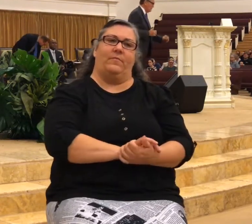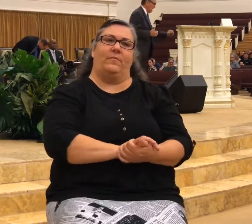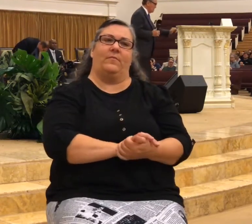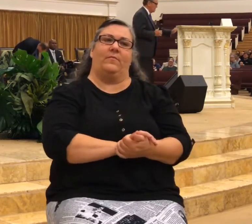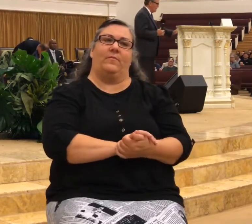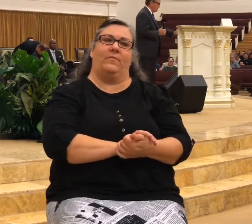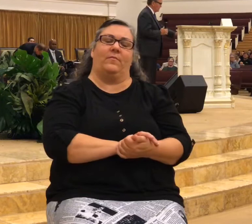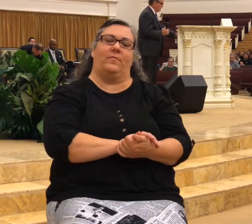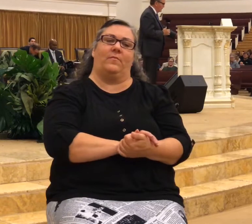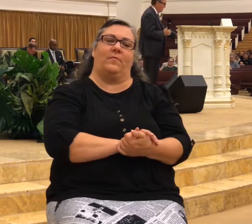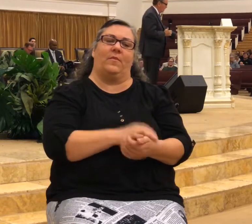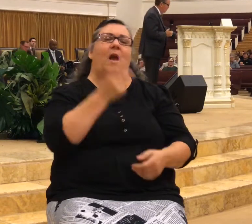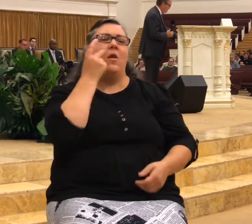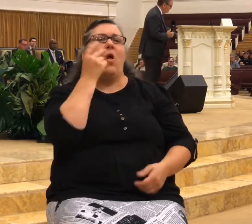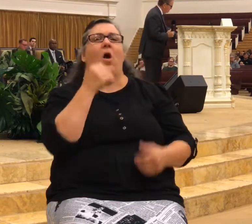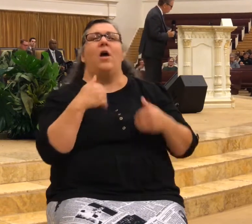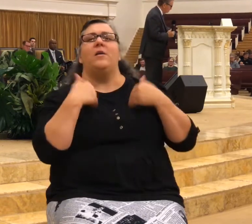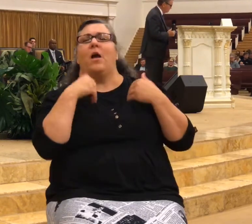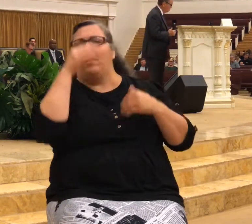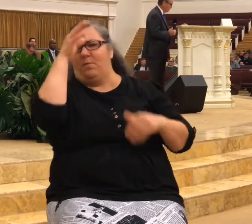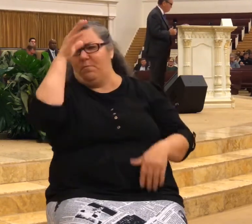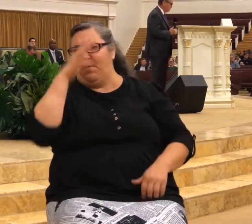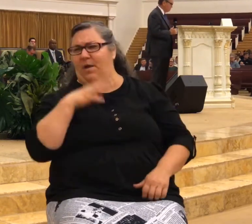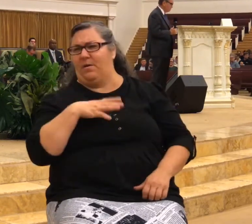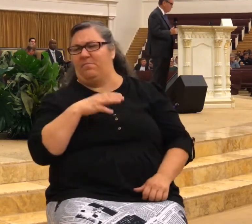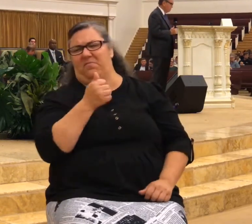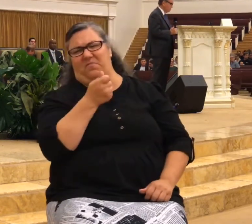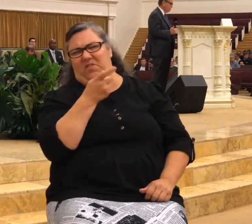Saw a young man several years ago